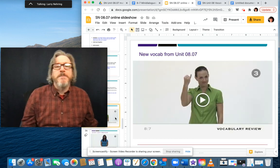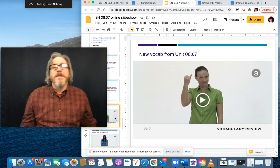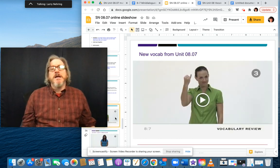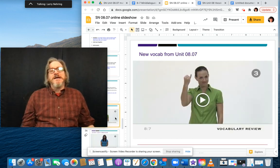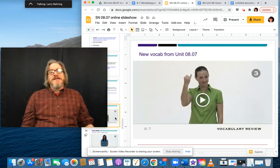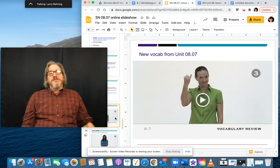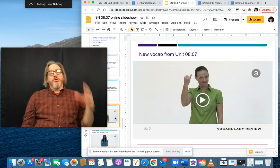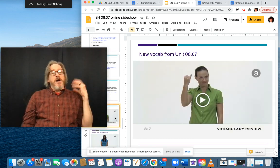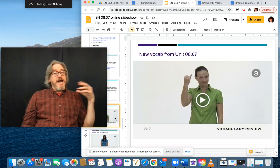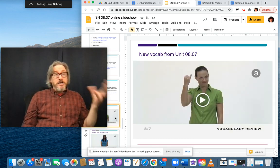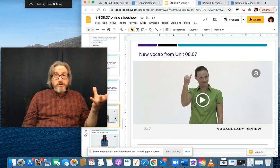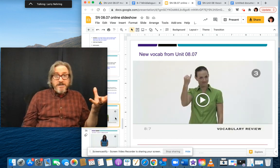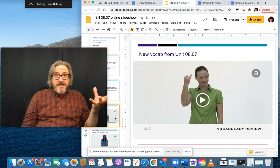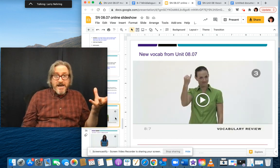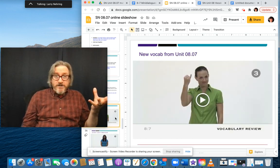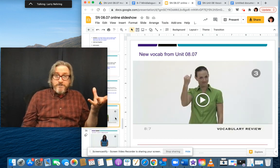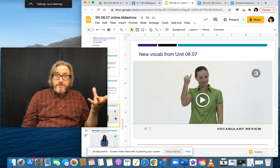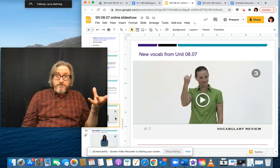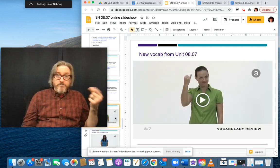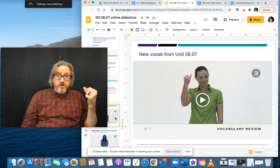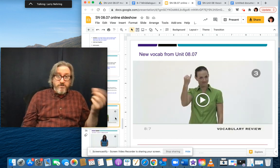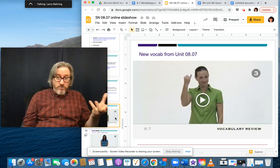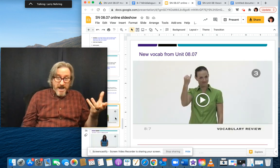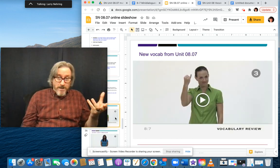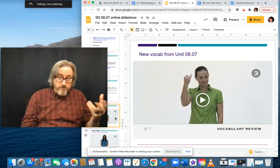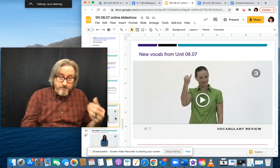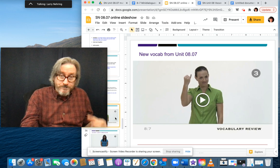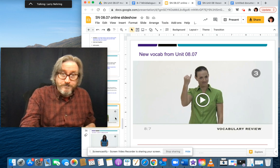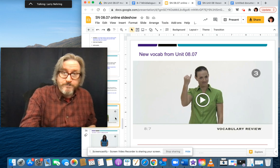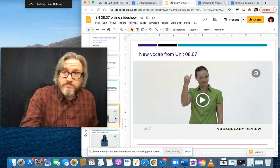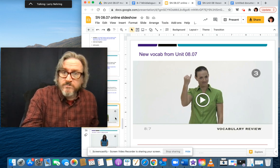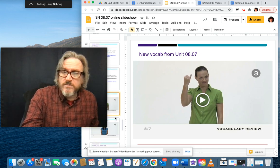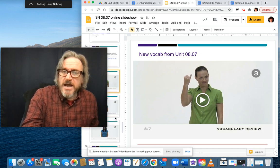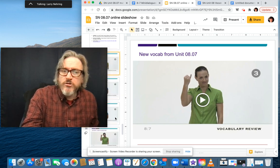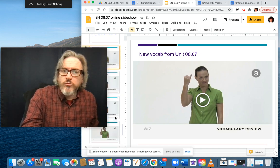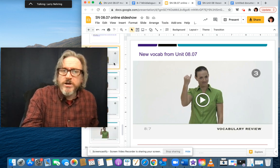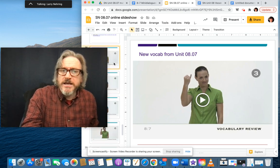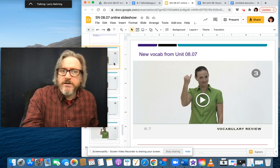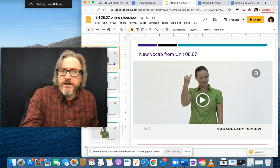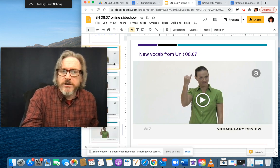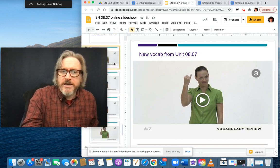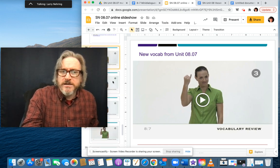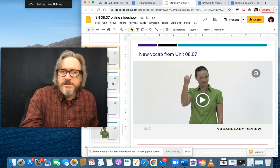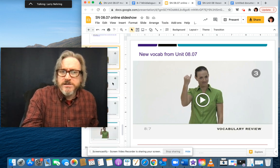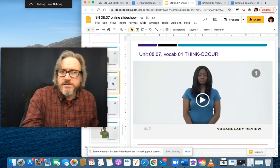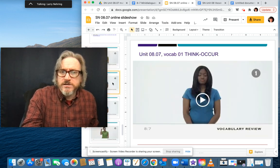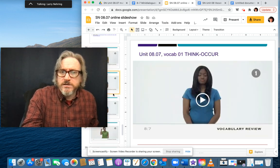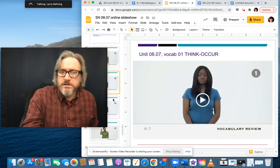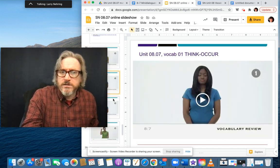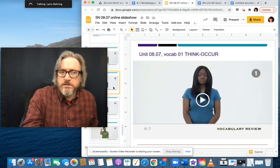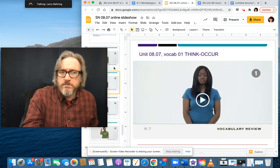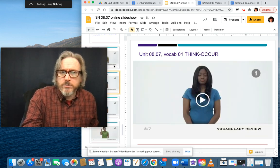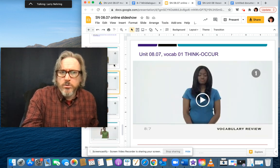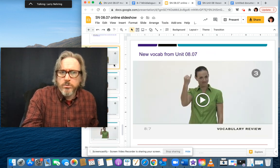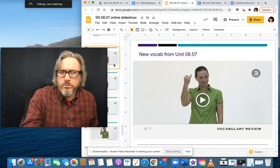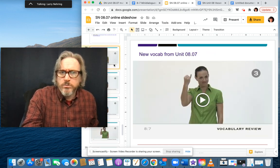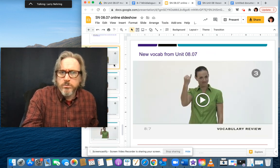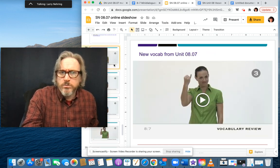Anyway, so I included at the end the vocab. And really there is,